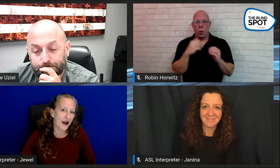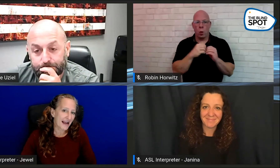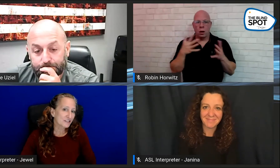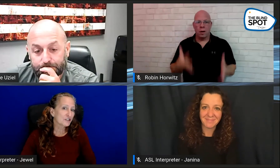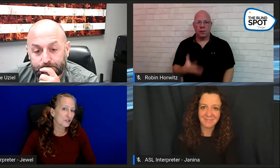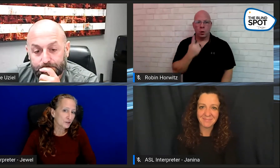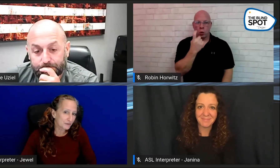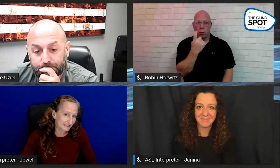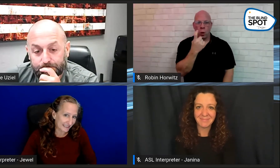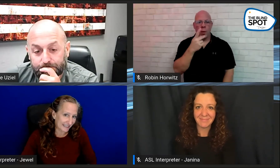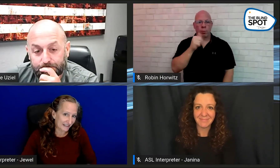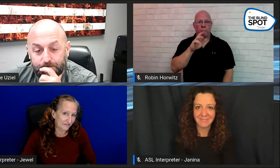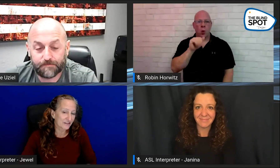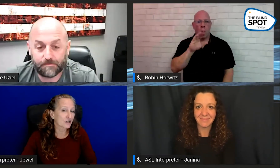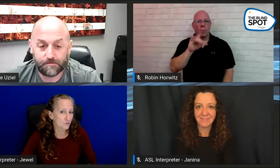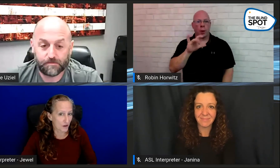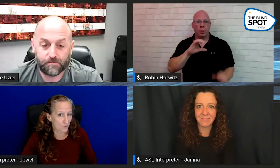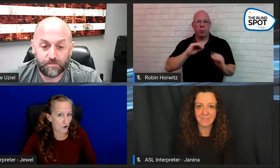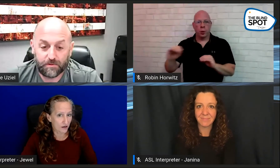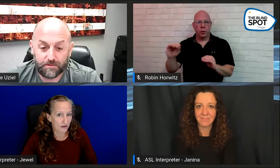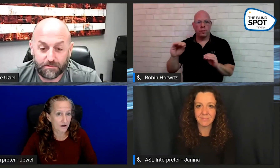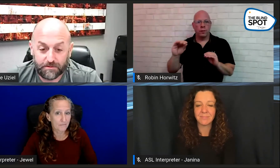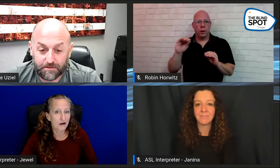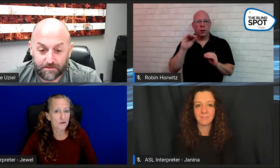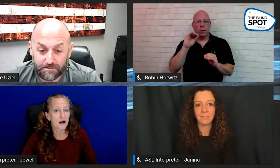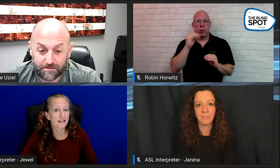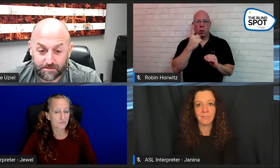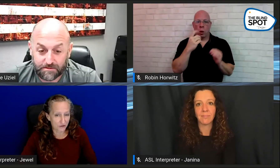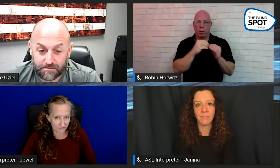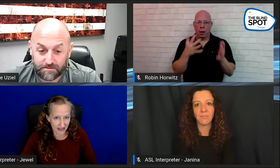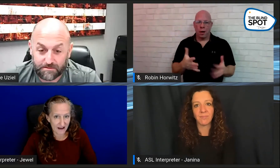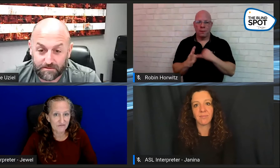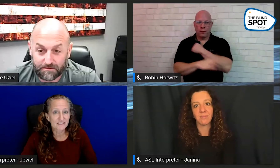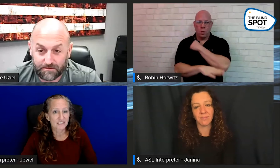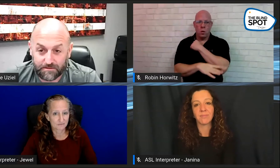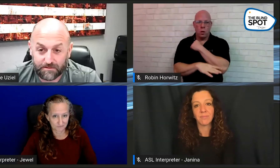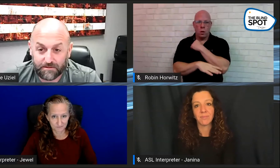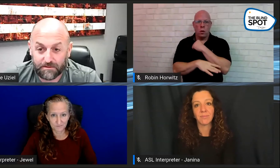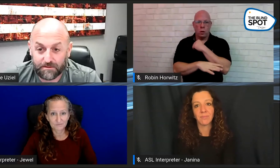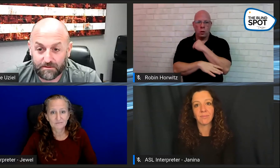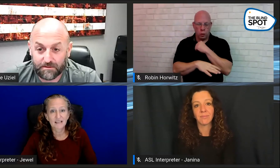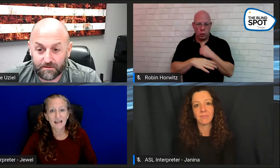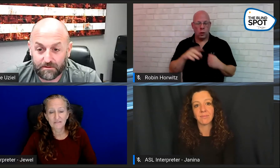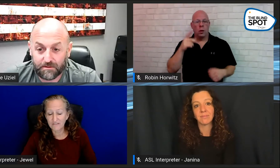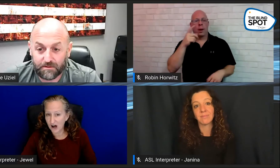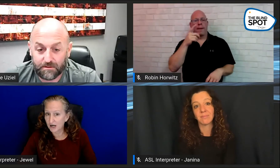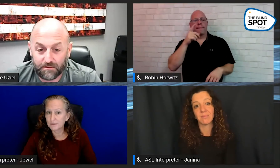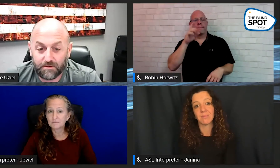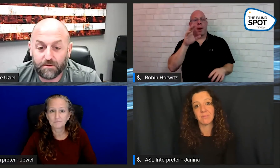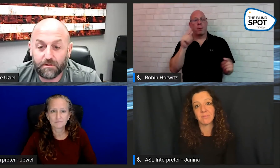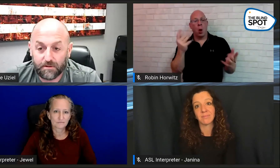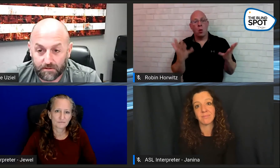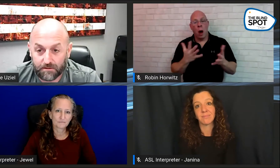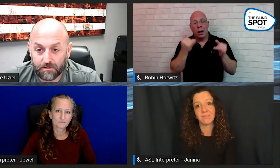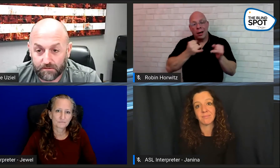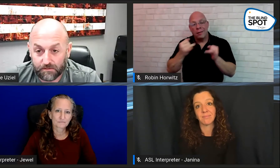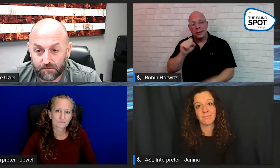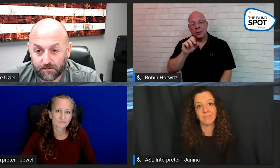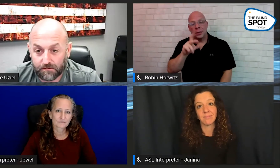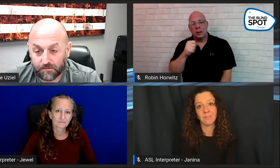You know, I do believe there's one more parabolic move left in the fall.